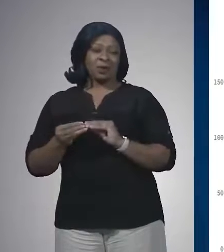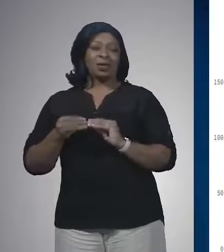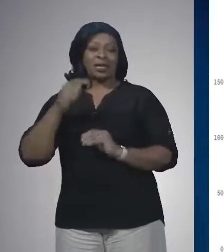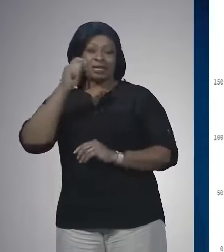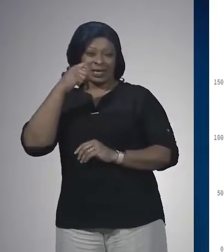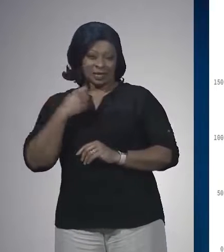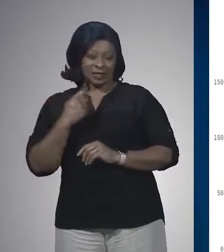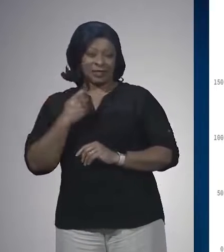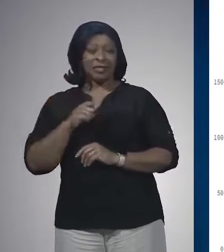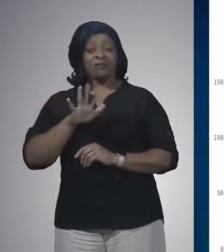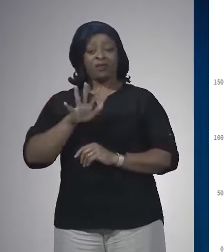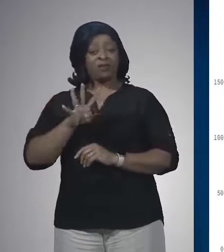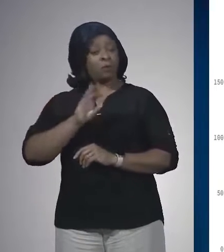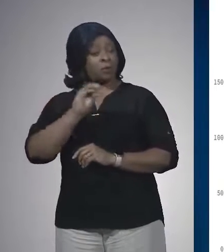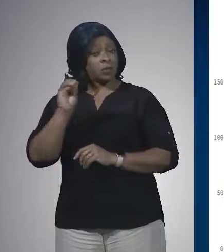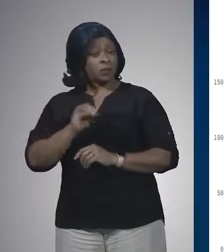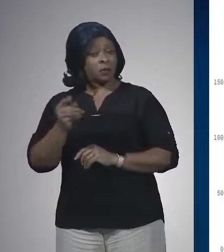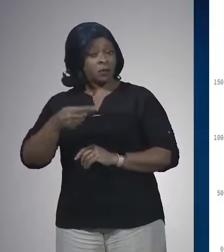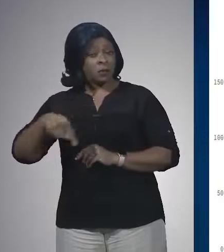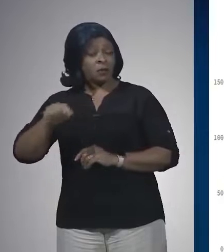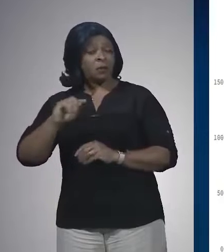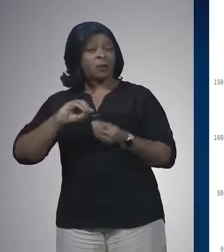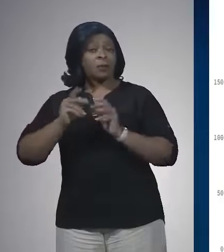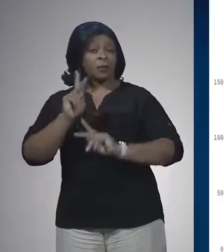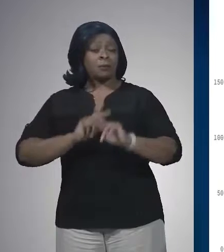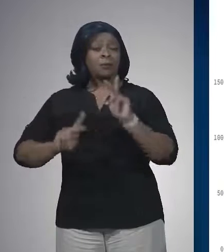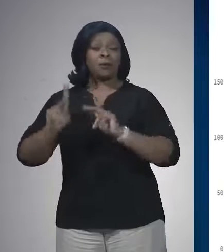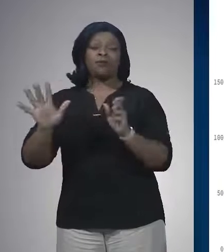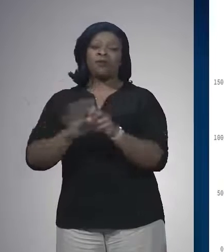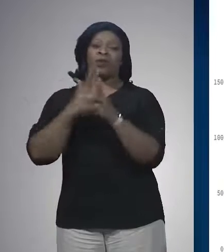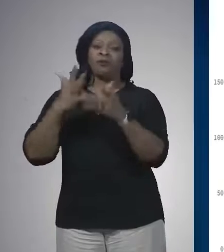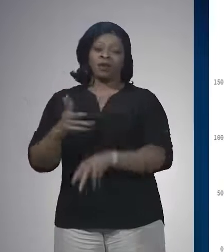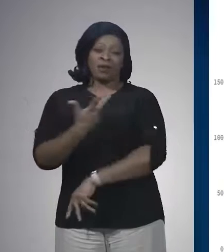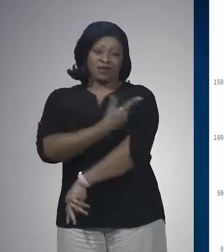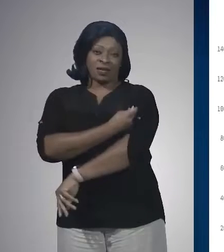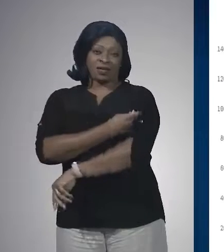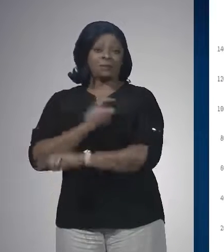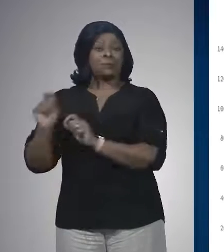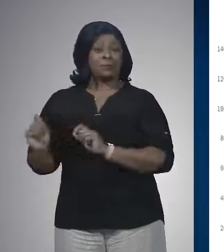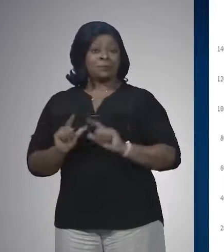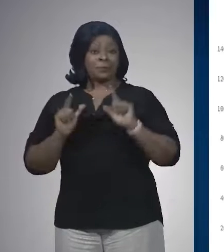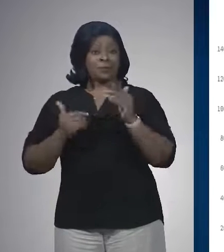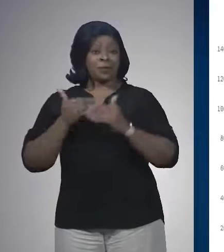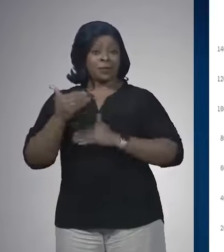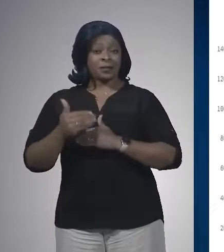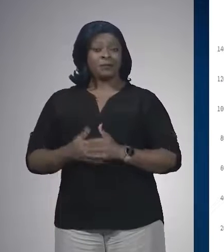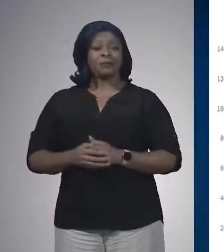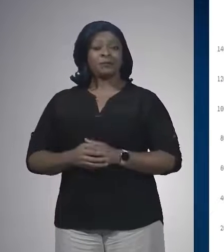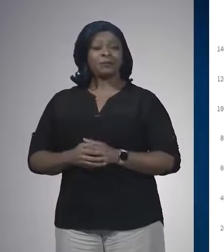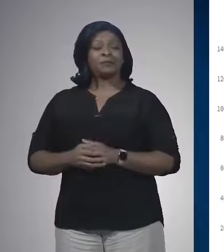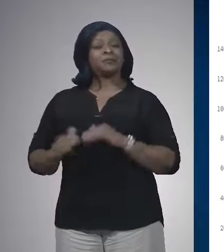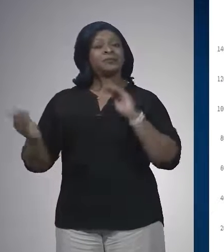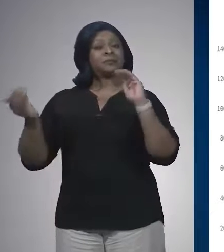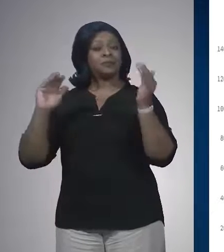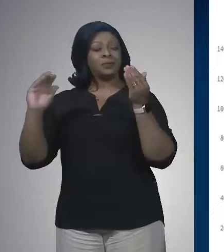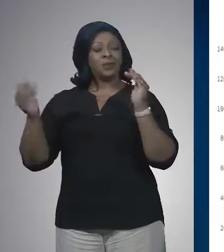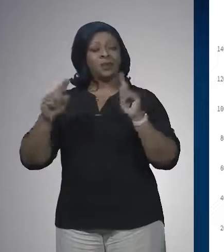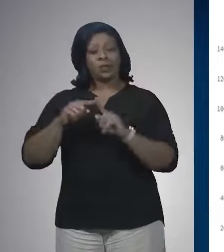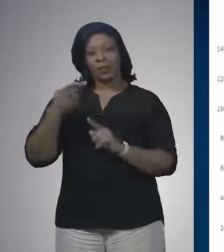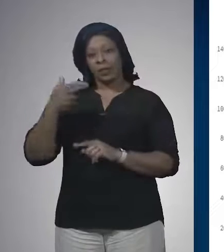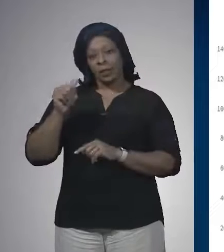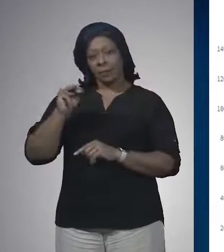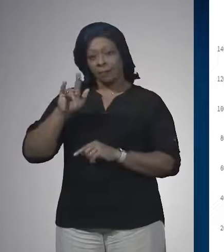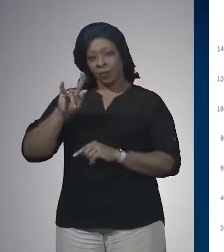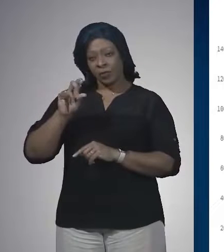having 54% of their population fully vaccinated. Next slide. When you compare us to Hamilton